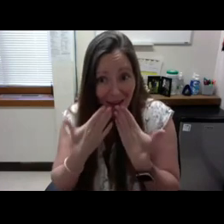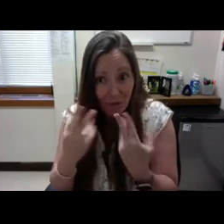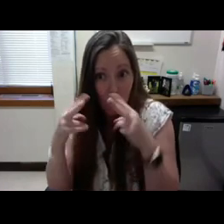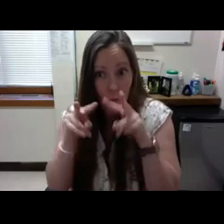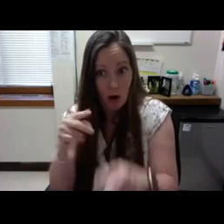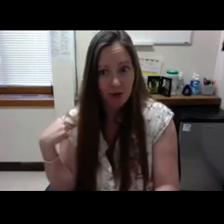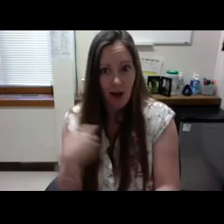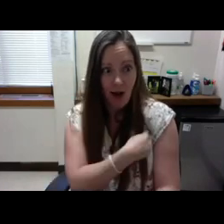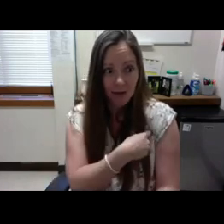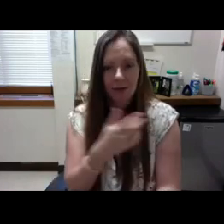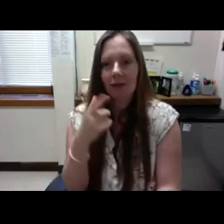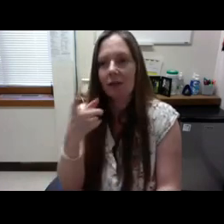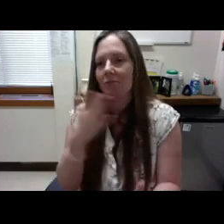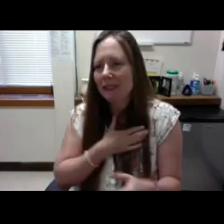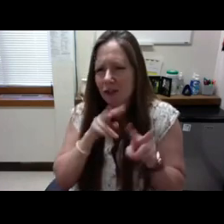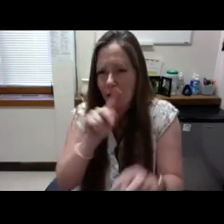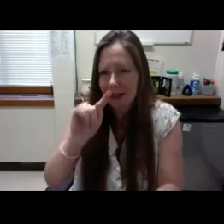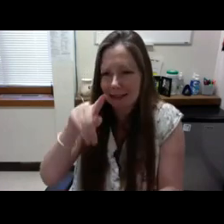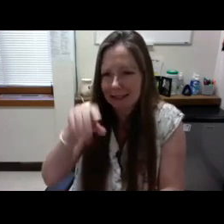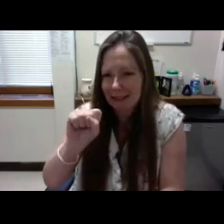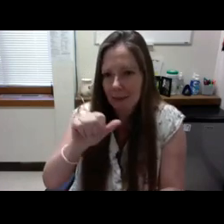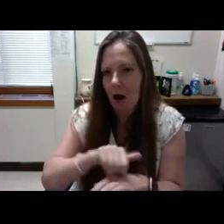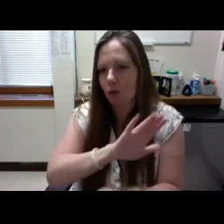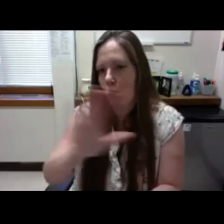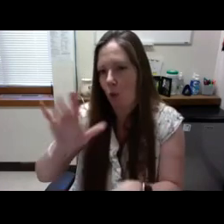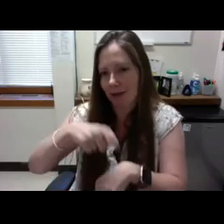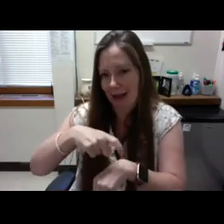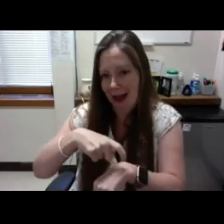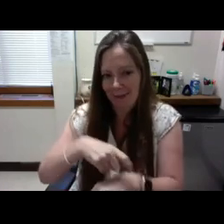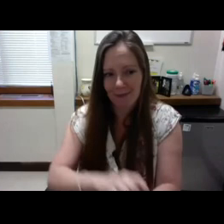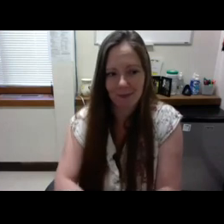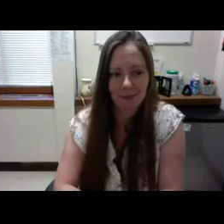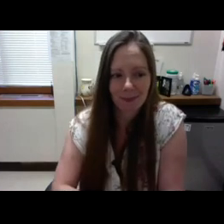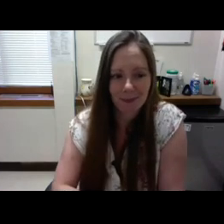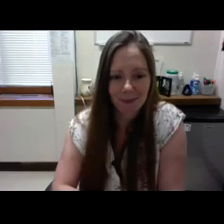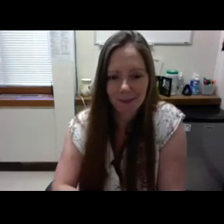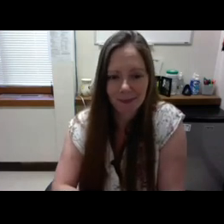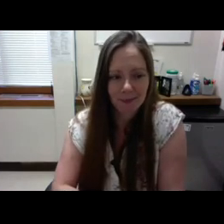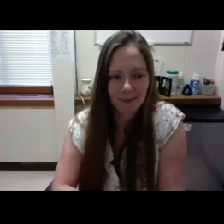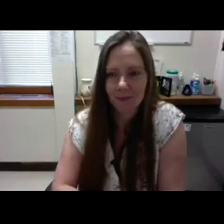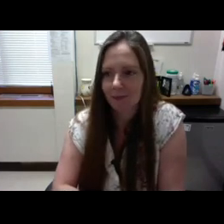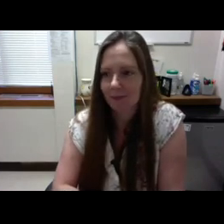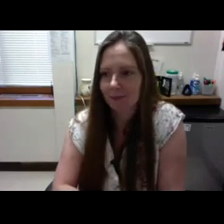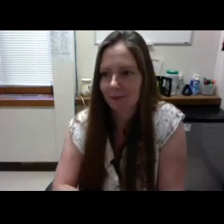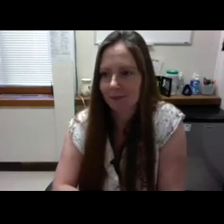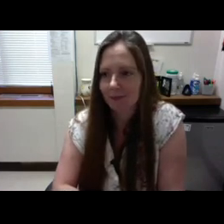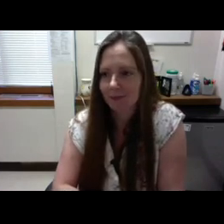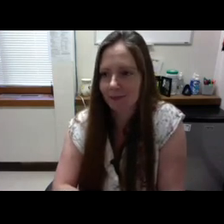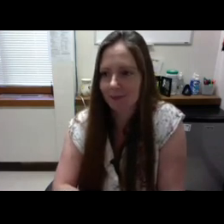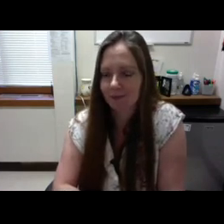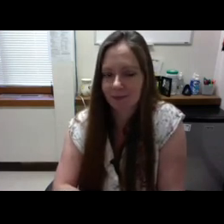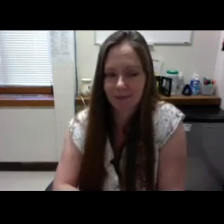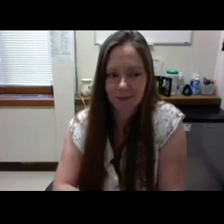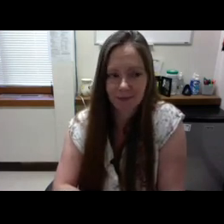And so again, I wanted to thank you for coming to watch this presentation. And you can access